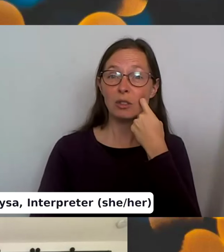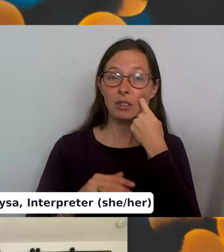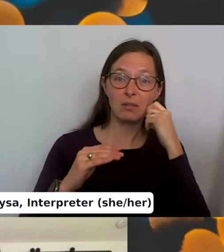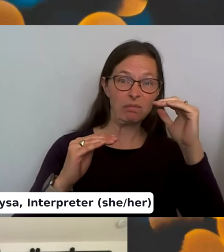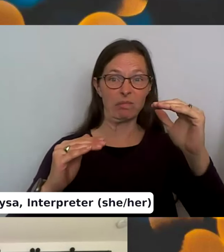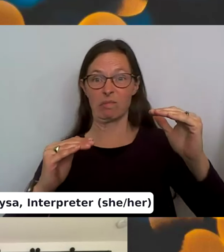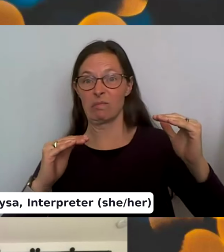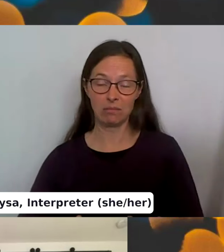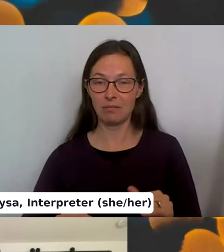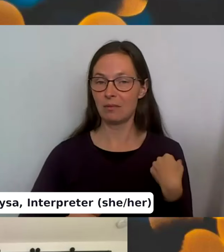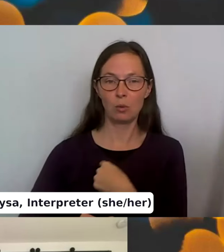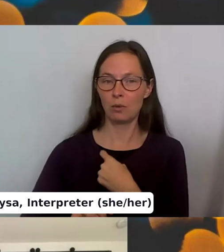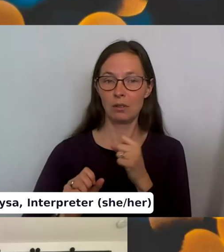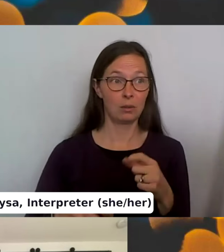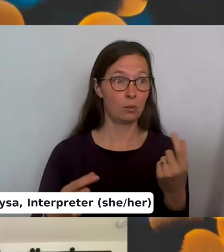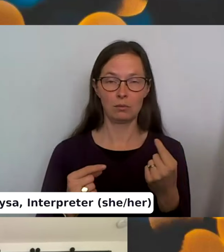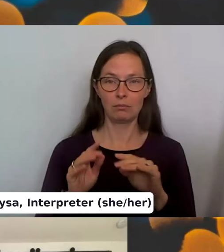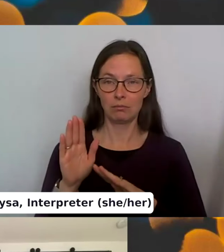uphill. Or anyway.